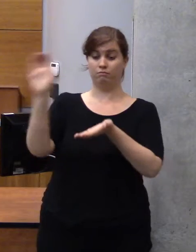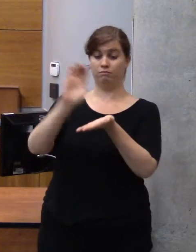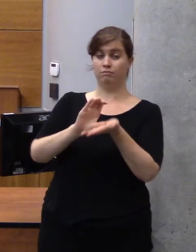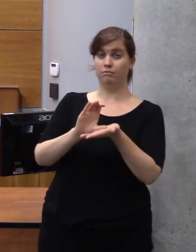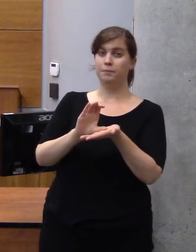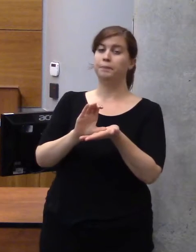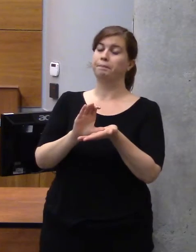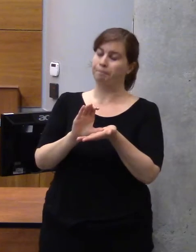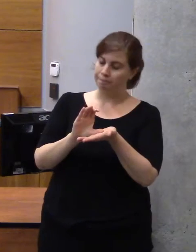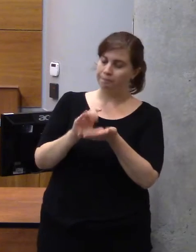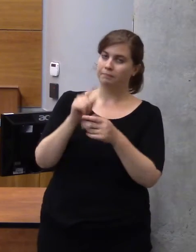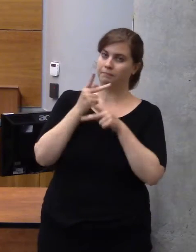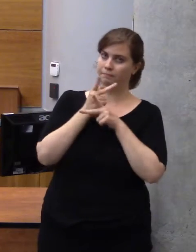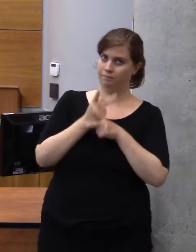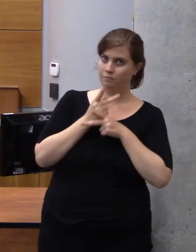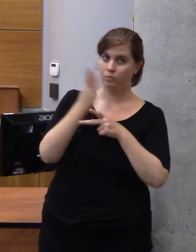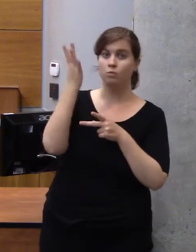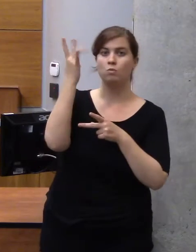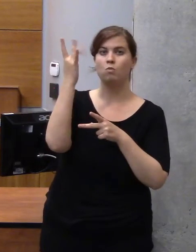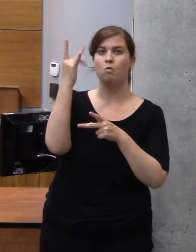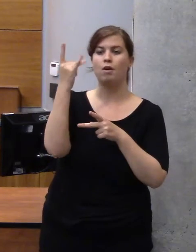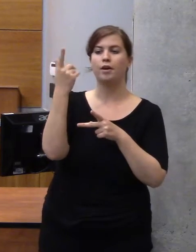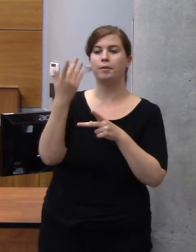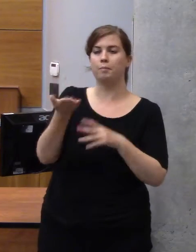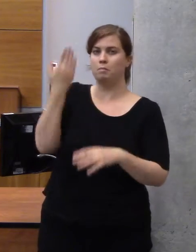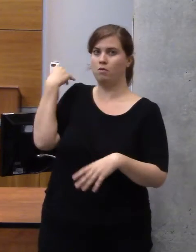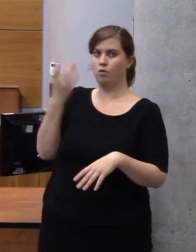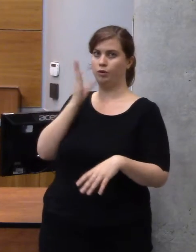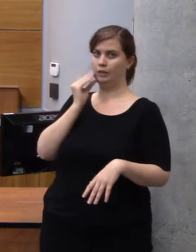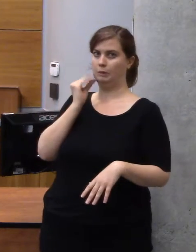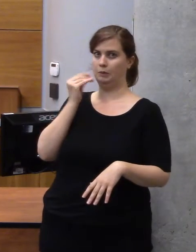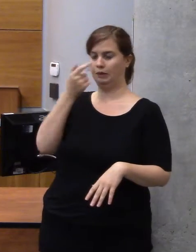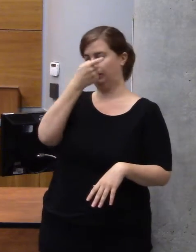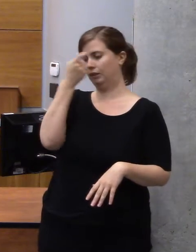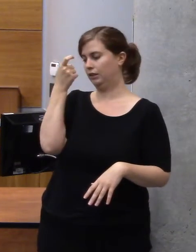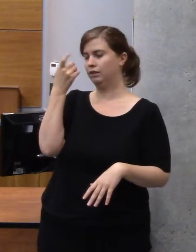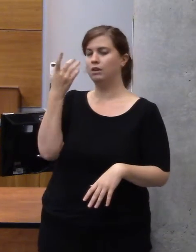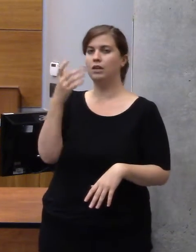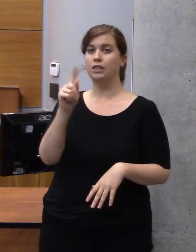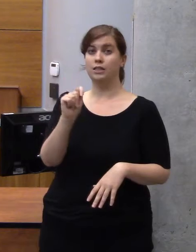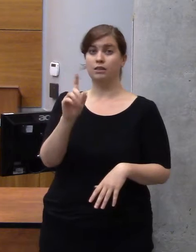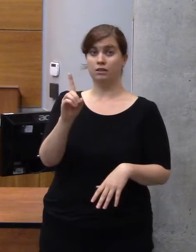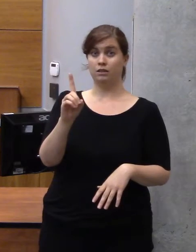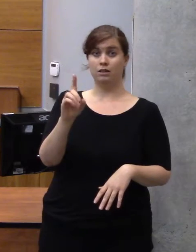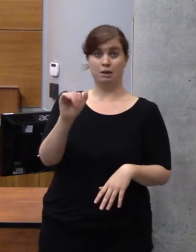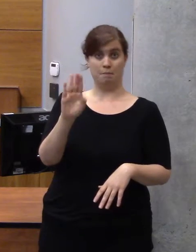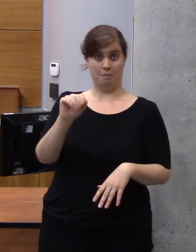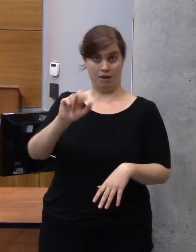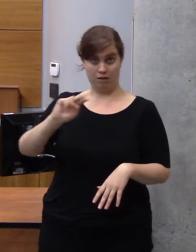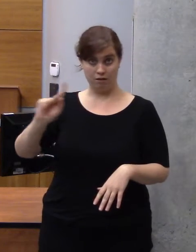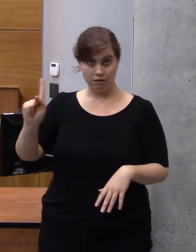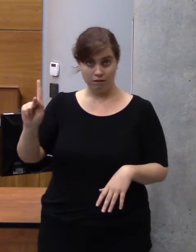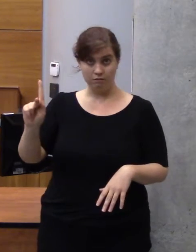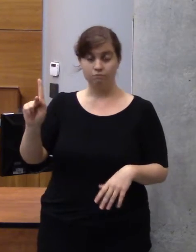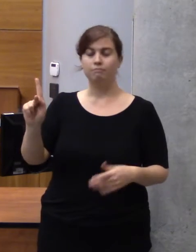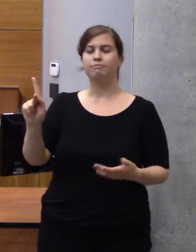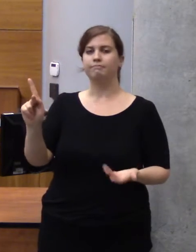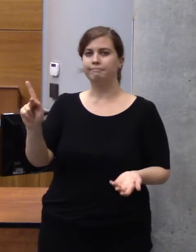go around, but they also fund pipelines across the US and Canada. So do we want, as an environmental organization, to be